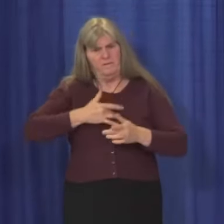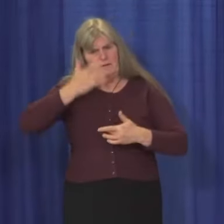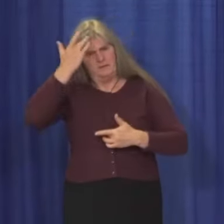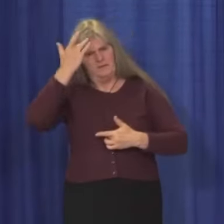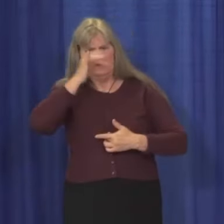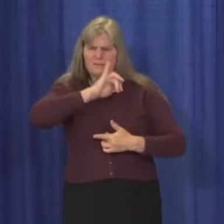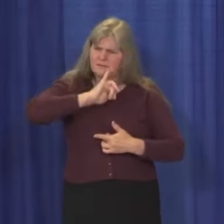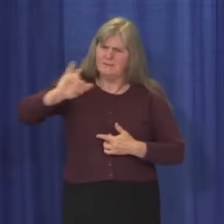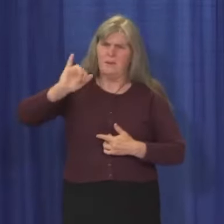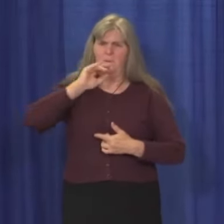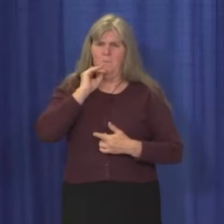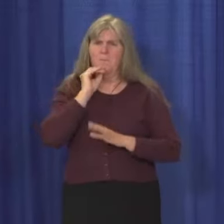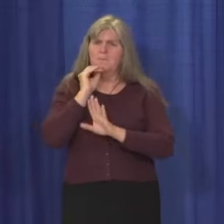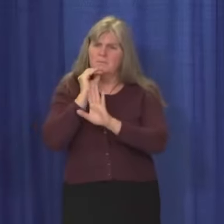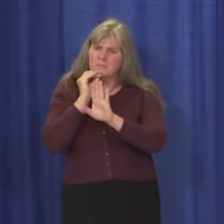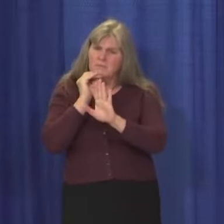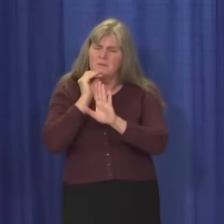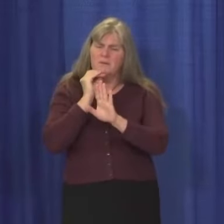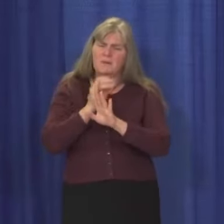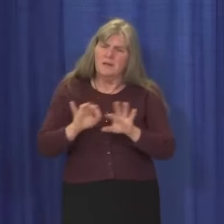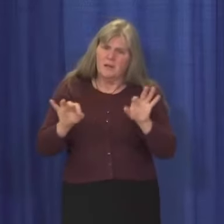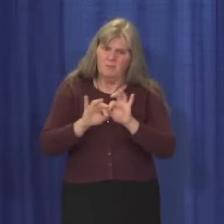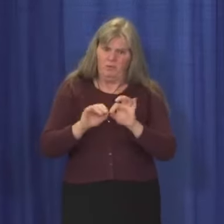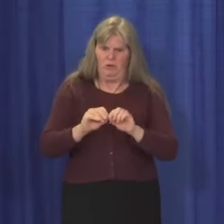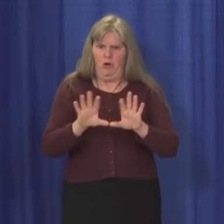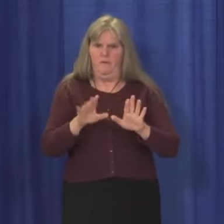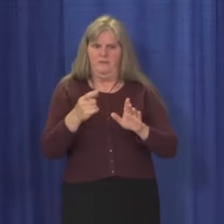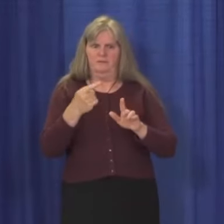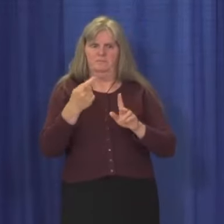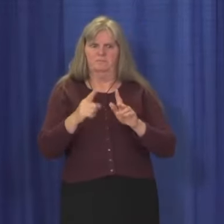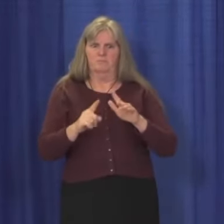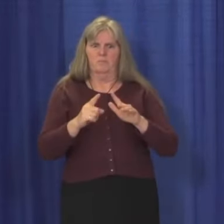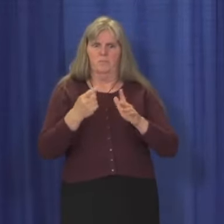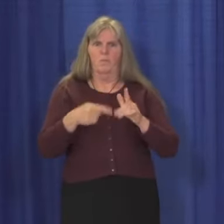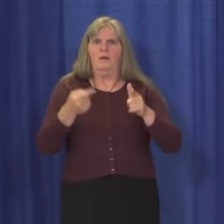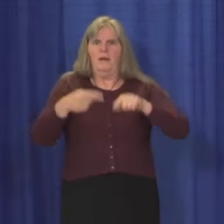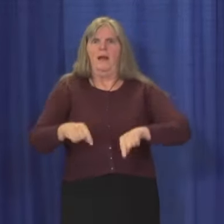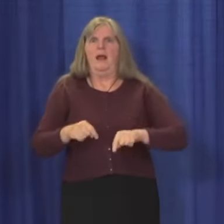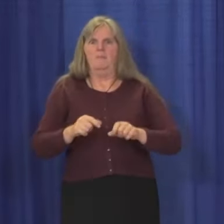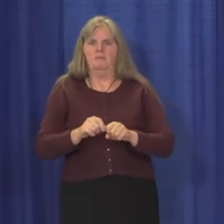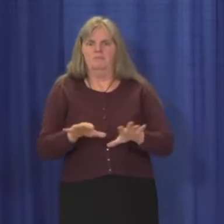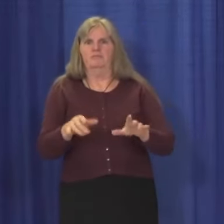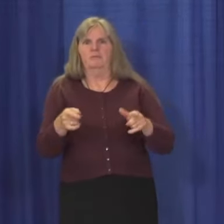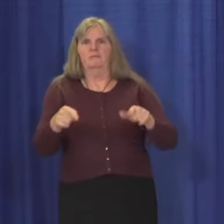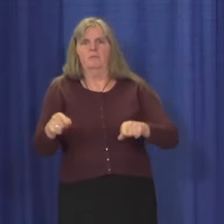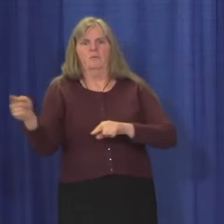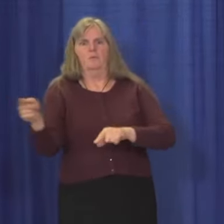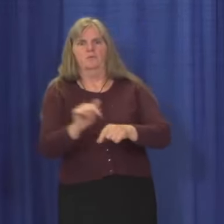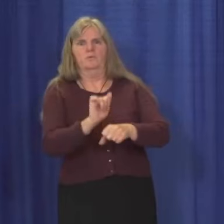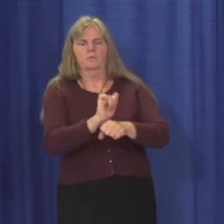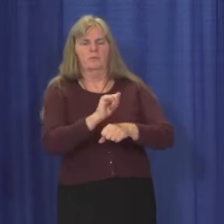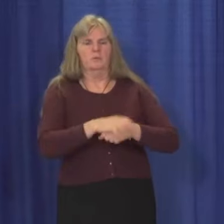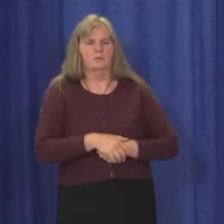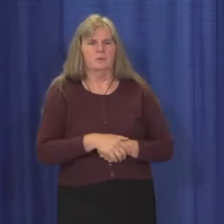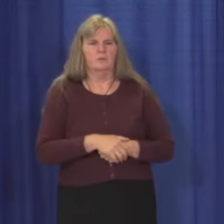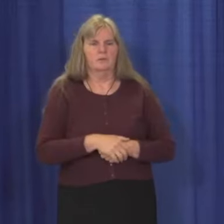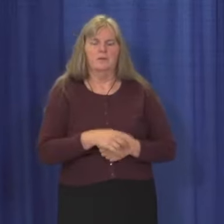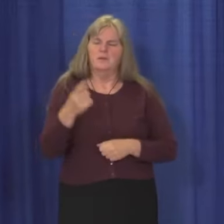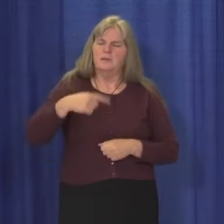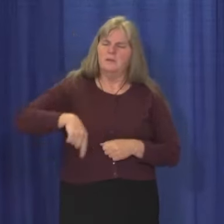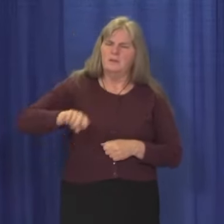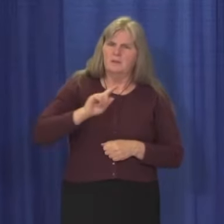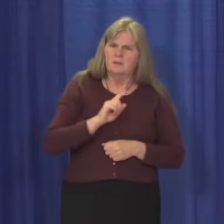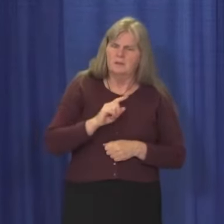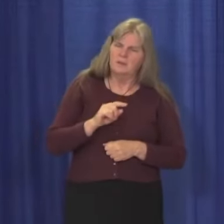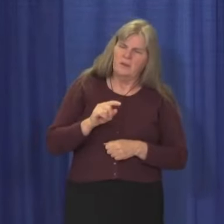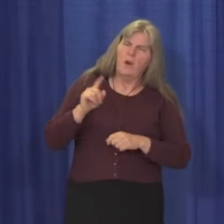staff understand and acknowledge the consequences of coming to work while ill. Operators will be advised to ensure that